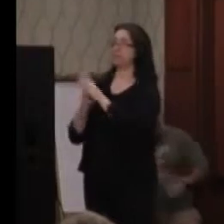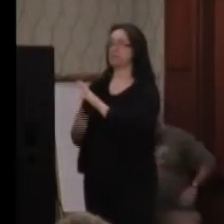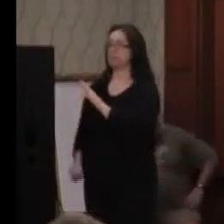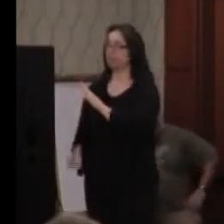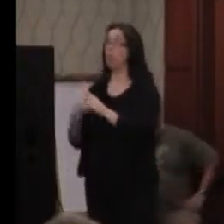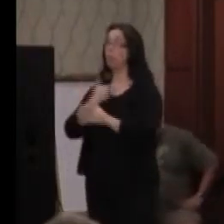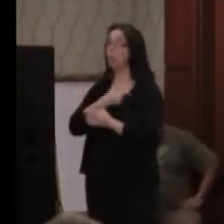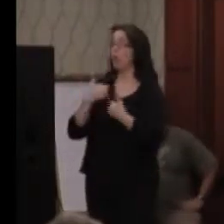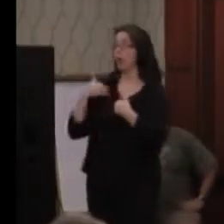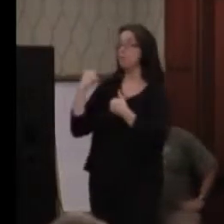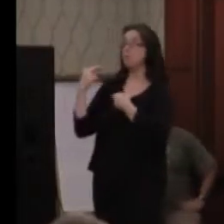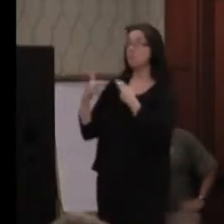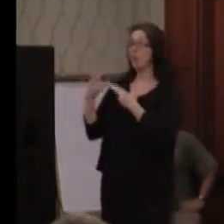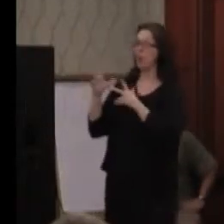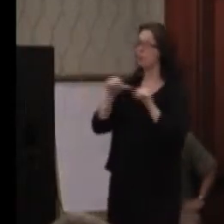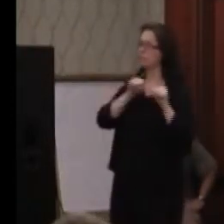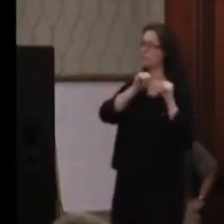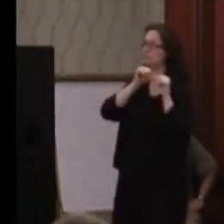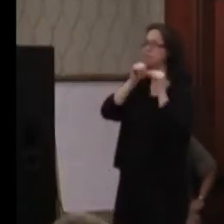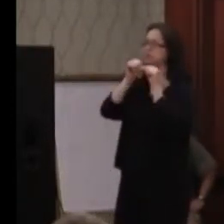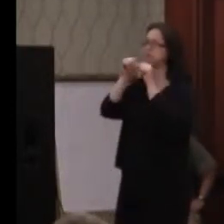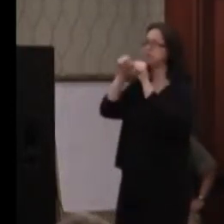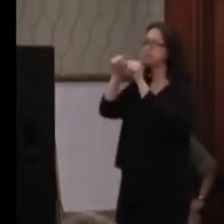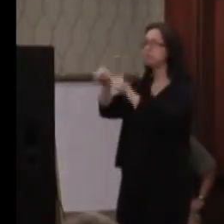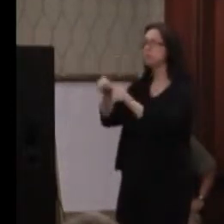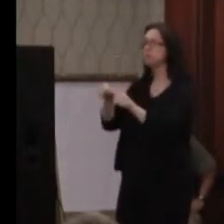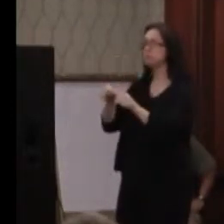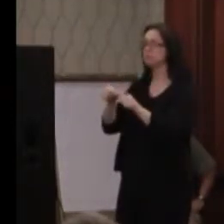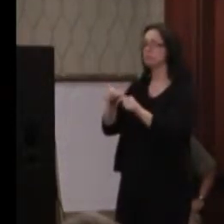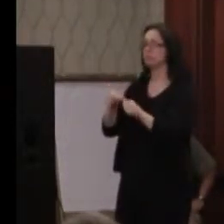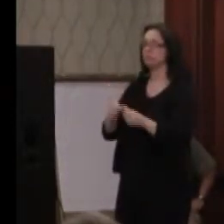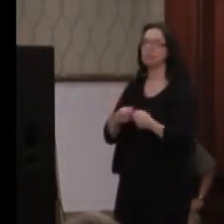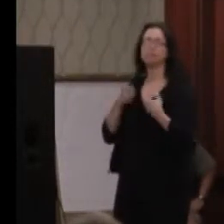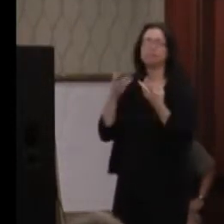having a revival. We were having a continuation.